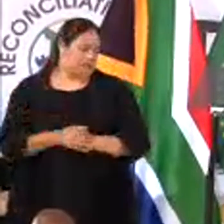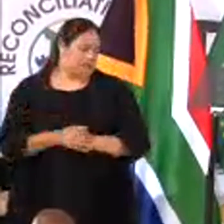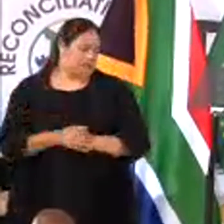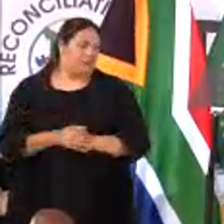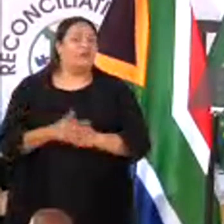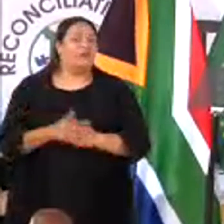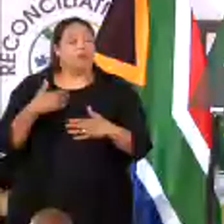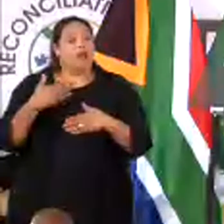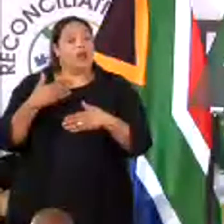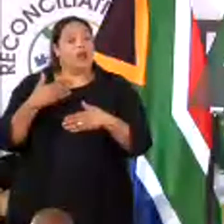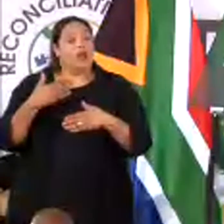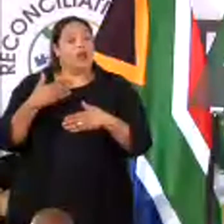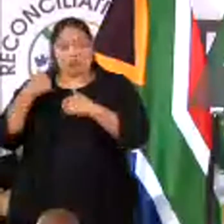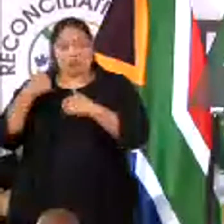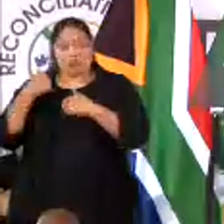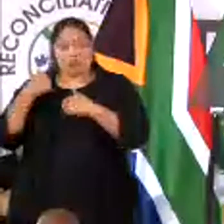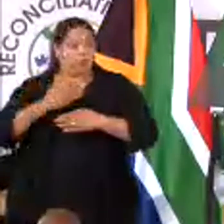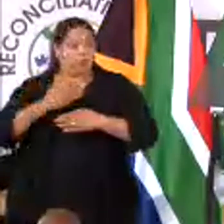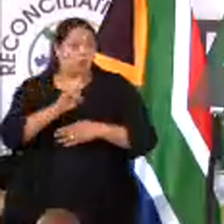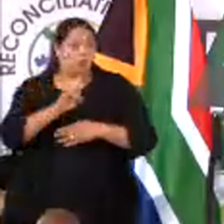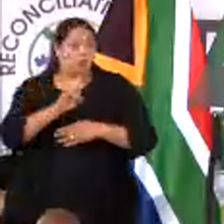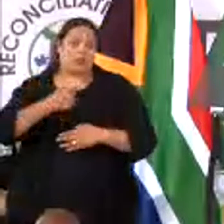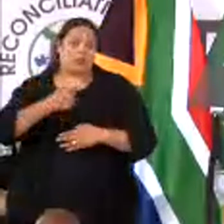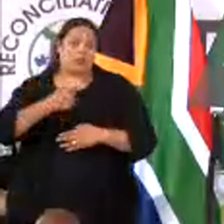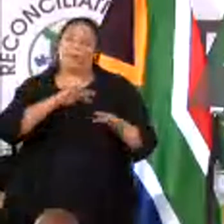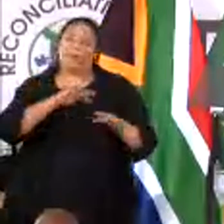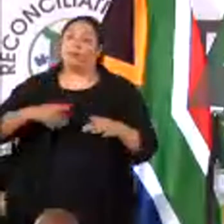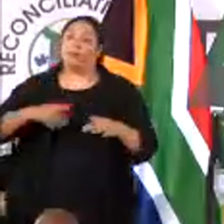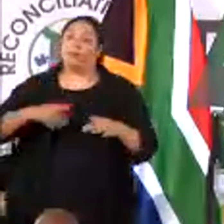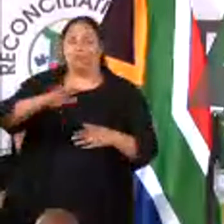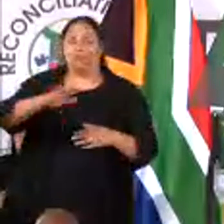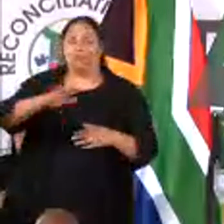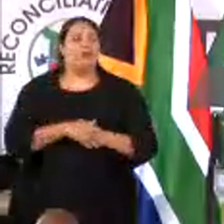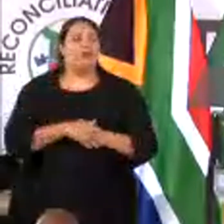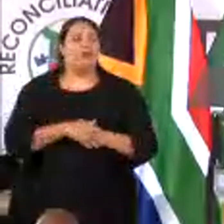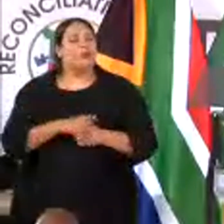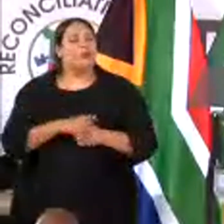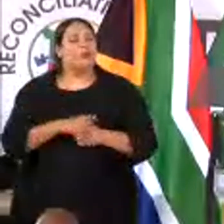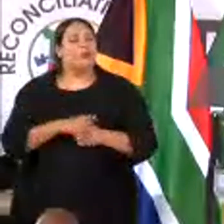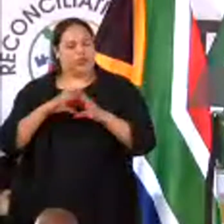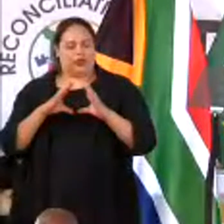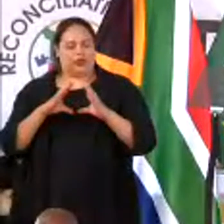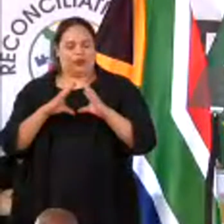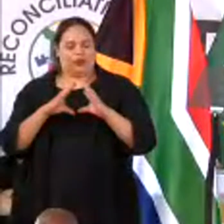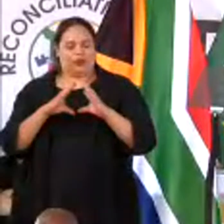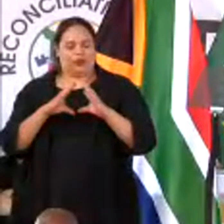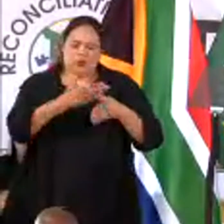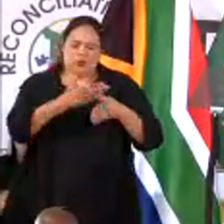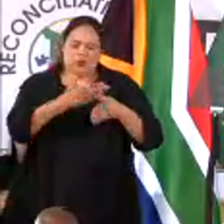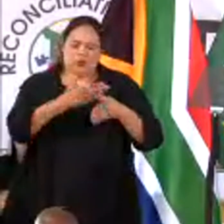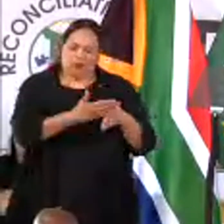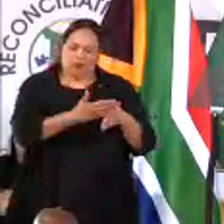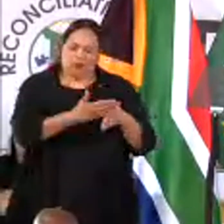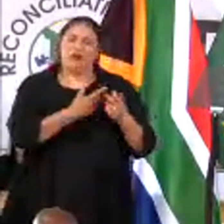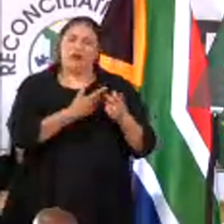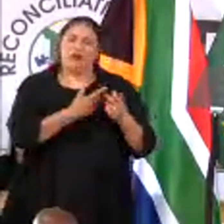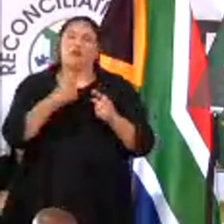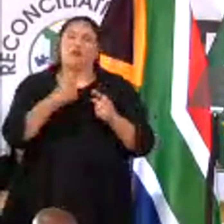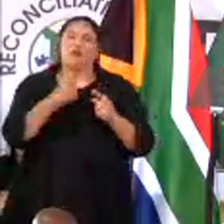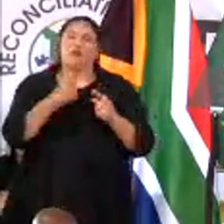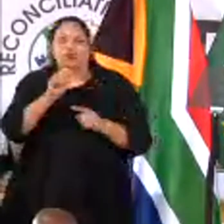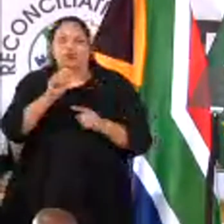Our task now as a people is to complete the work of the Truth